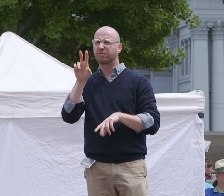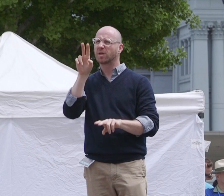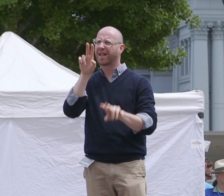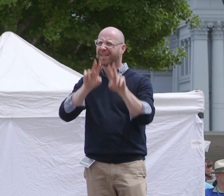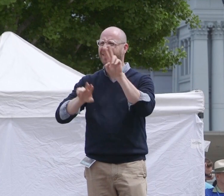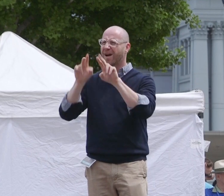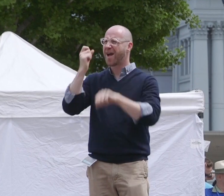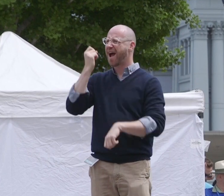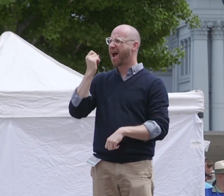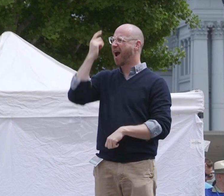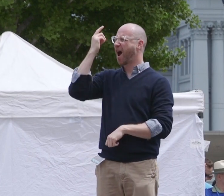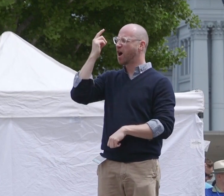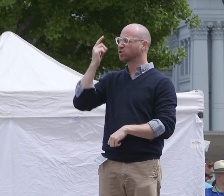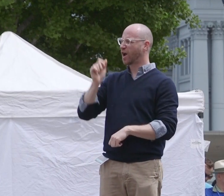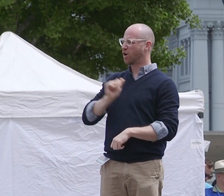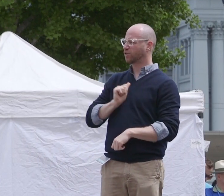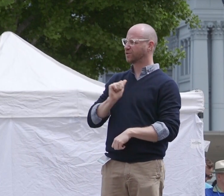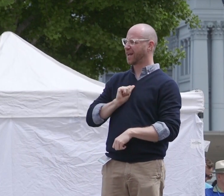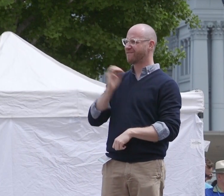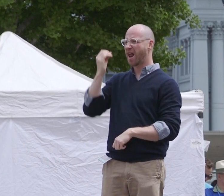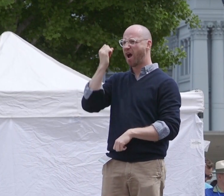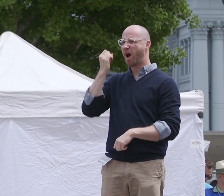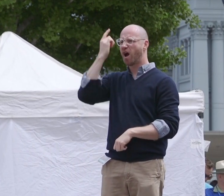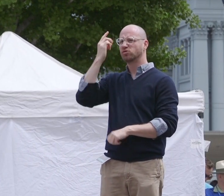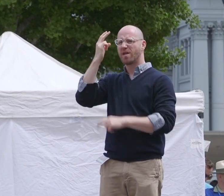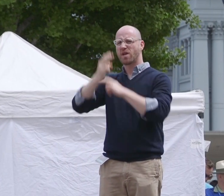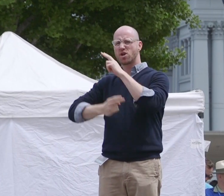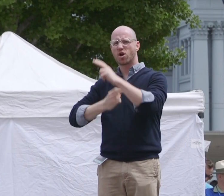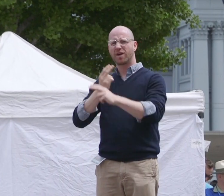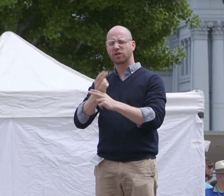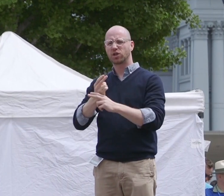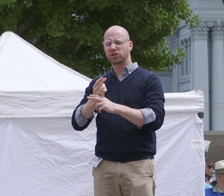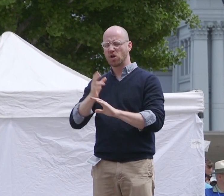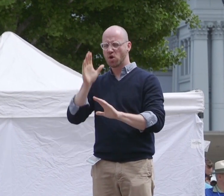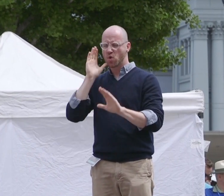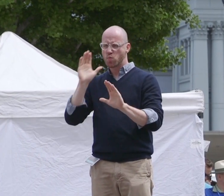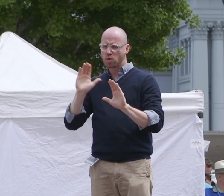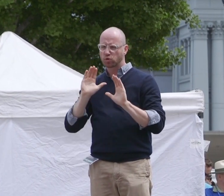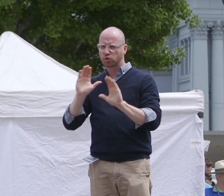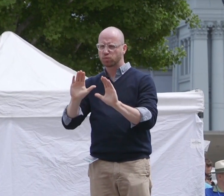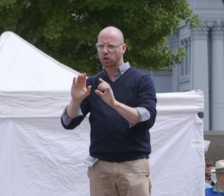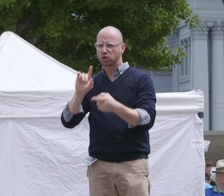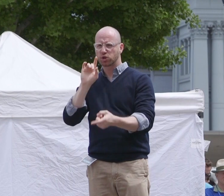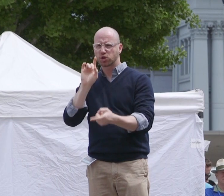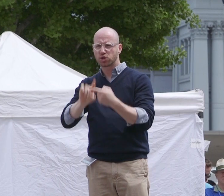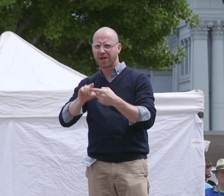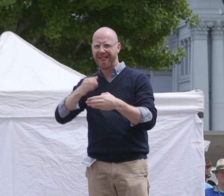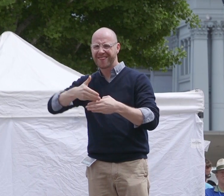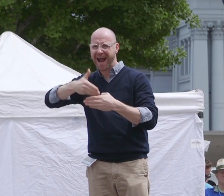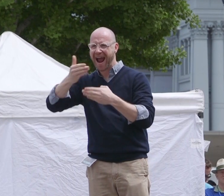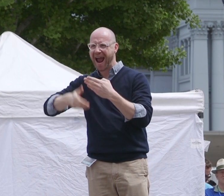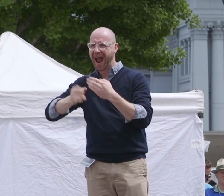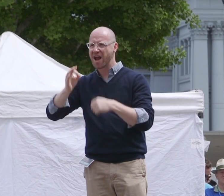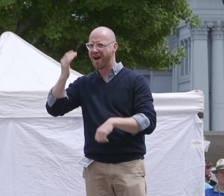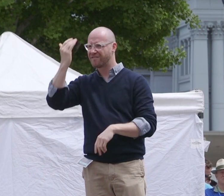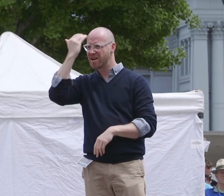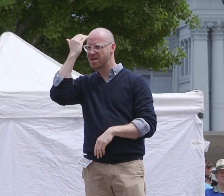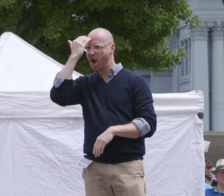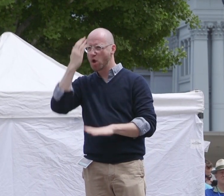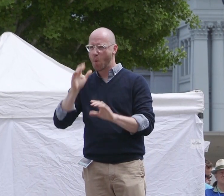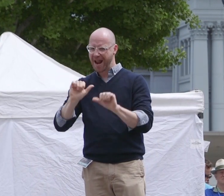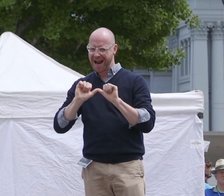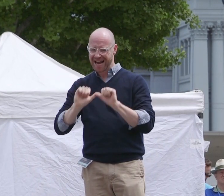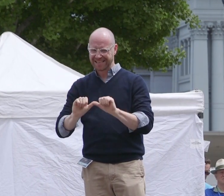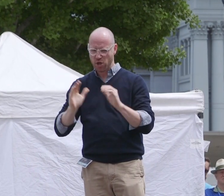and ourselves. We push ourselves to the edge of what is known and we seek to know more. We are, as